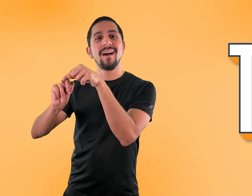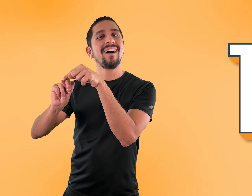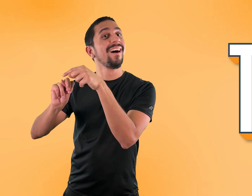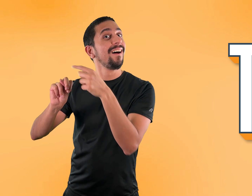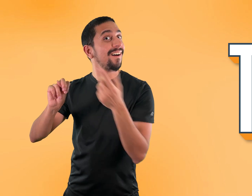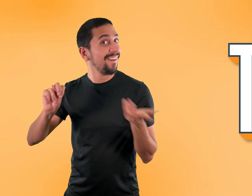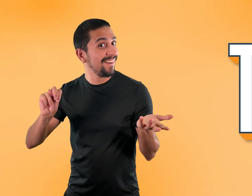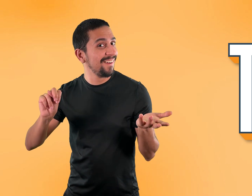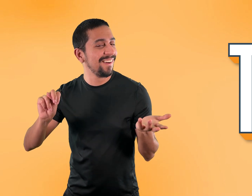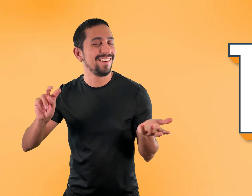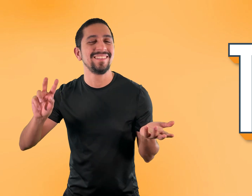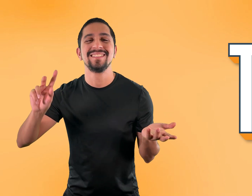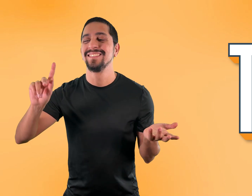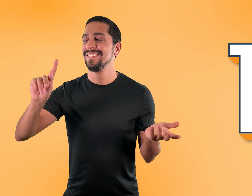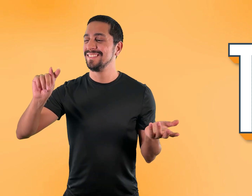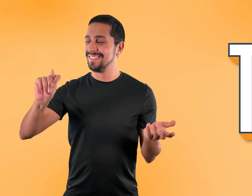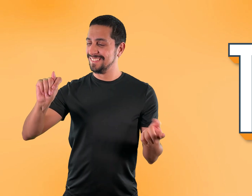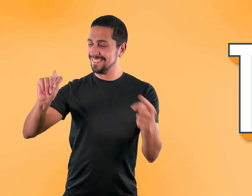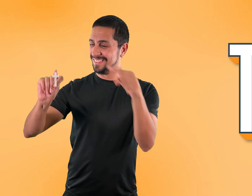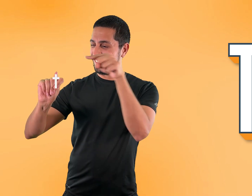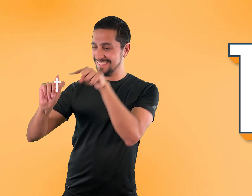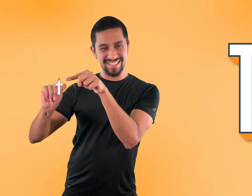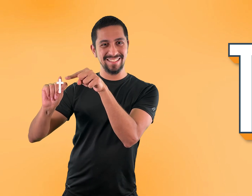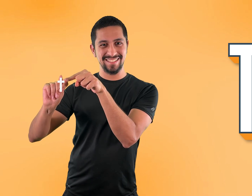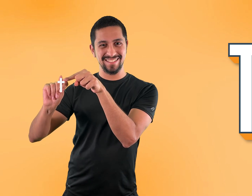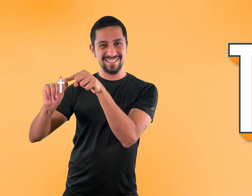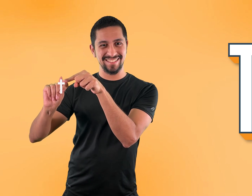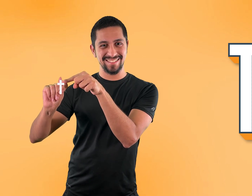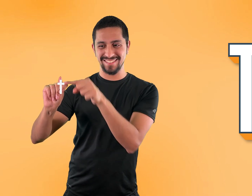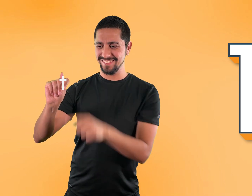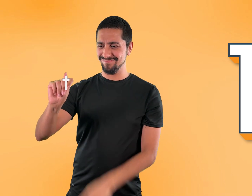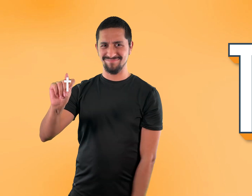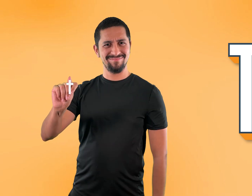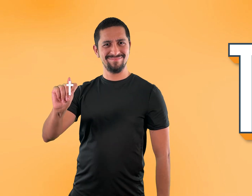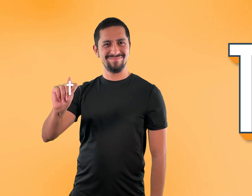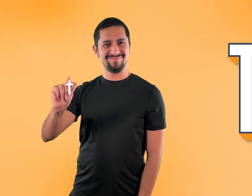This is T.